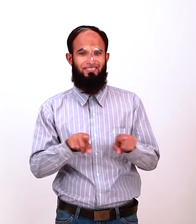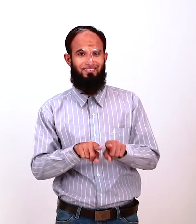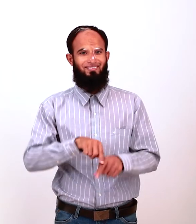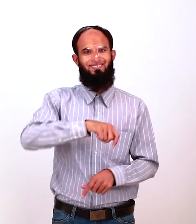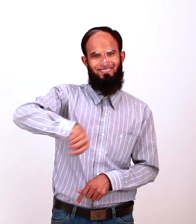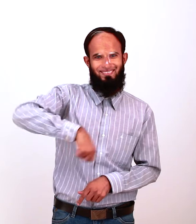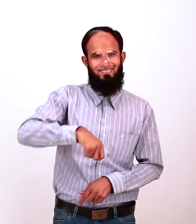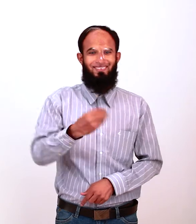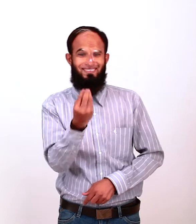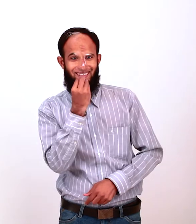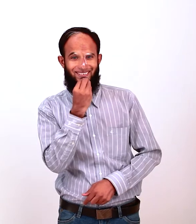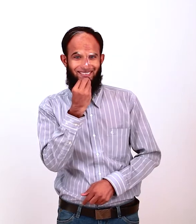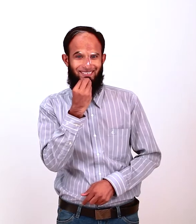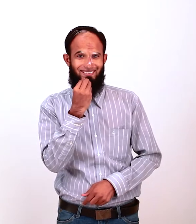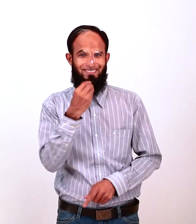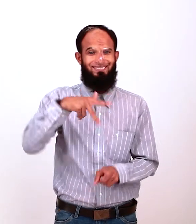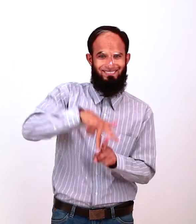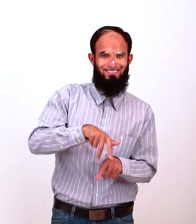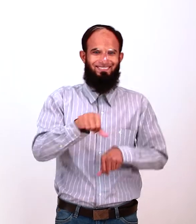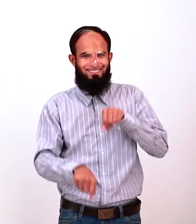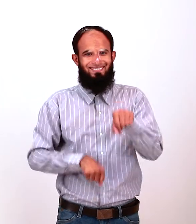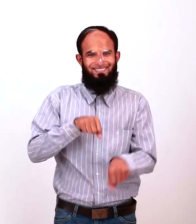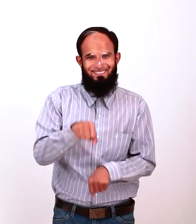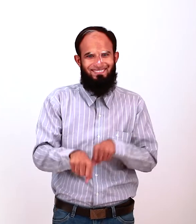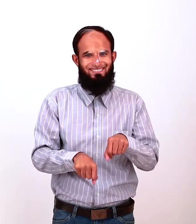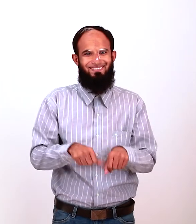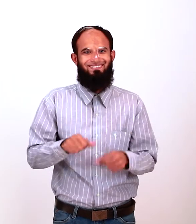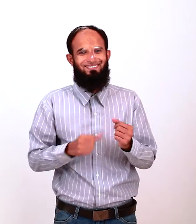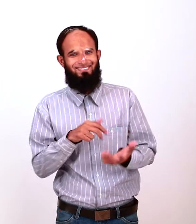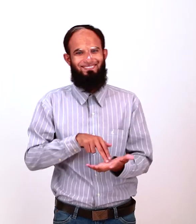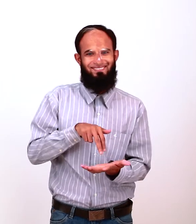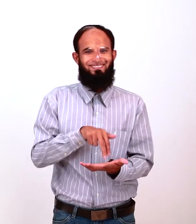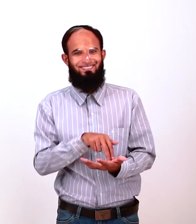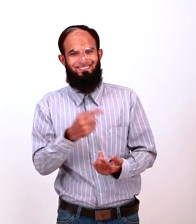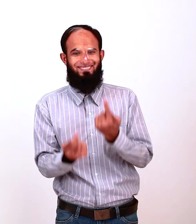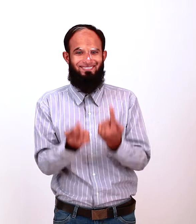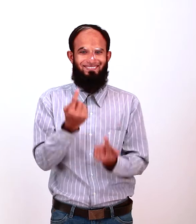Cooking a meal, taking a bike ride, or mowing the lawn can take about an hour.